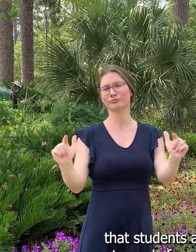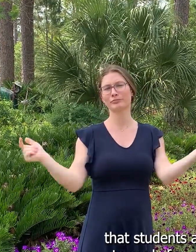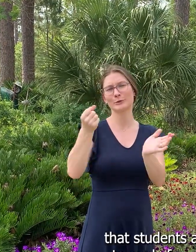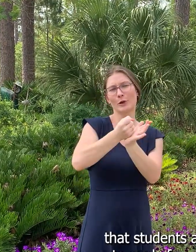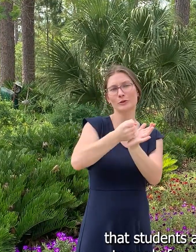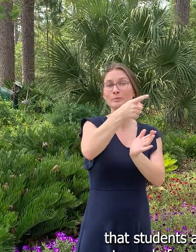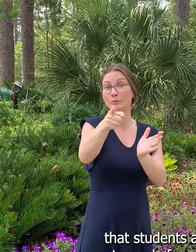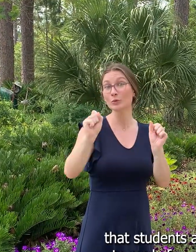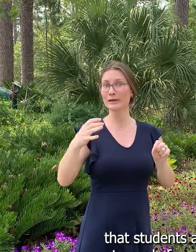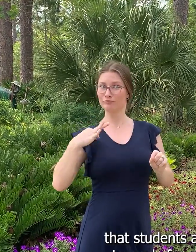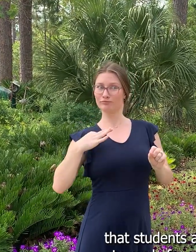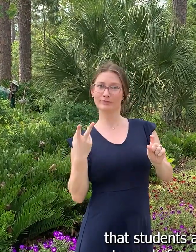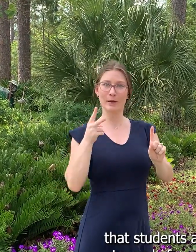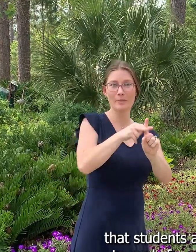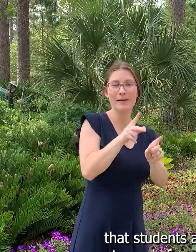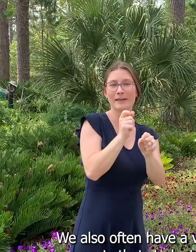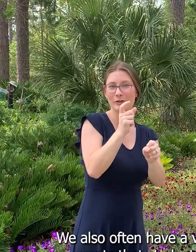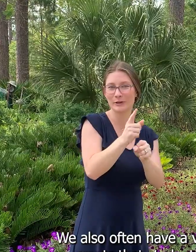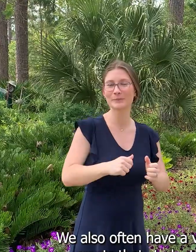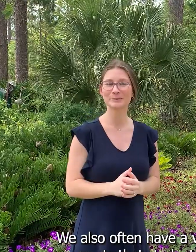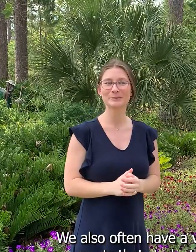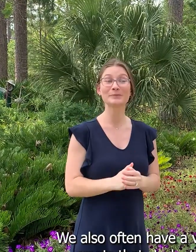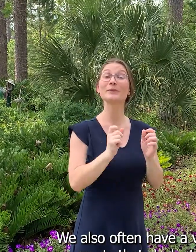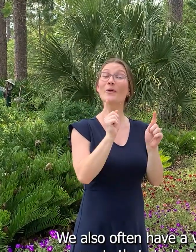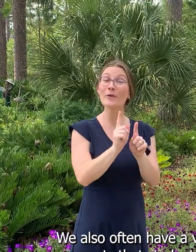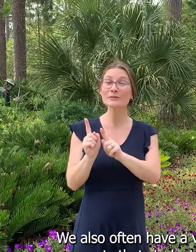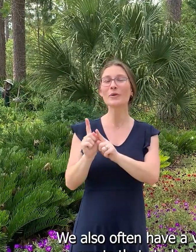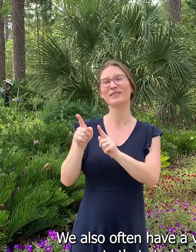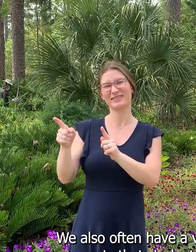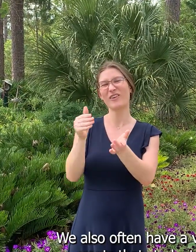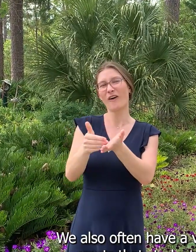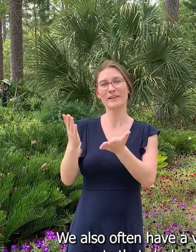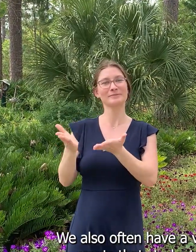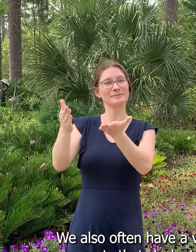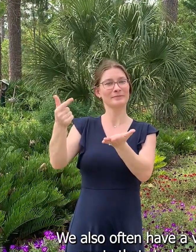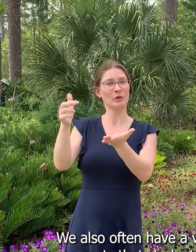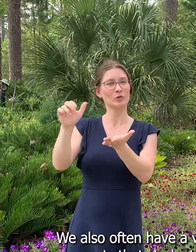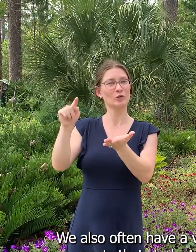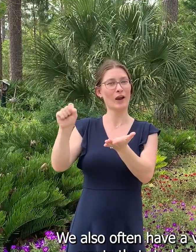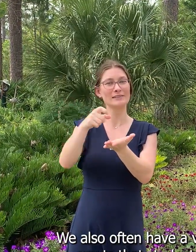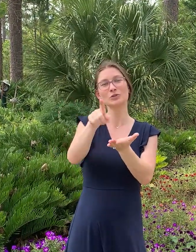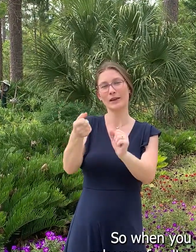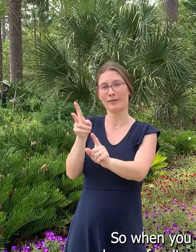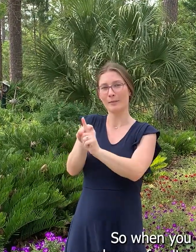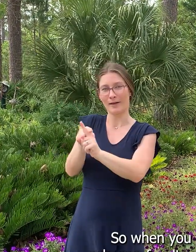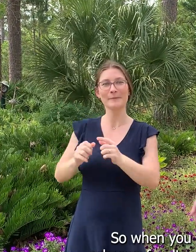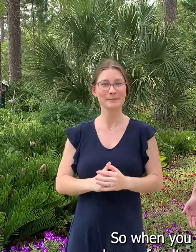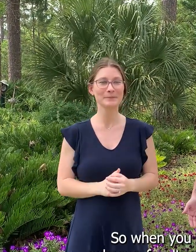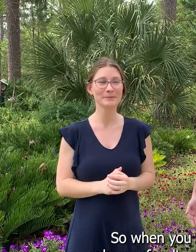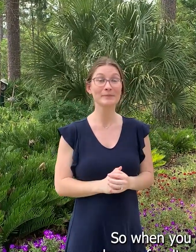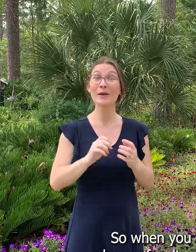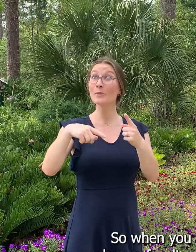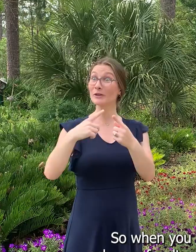scholarships that students are eligible to apply for each year. We also often have a variety of different grants that students can apply for. So